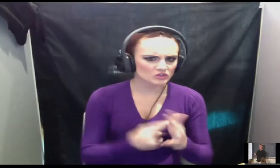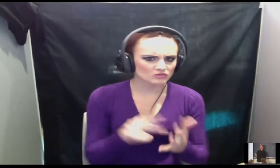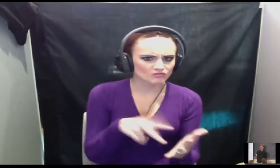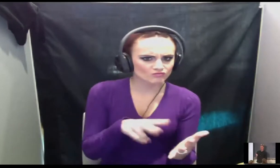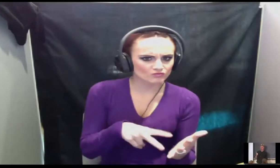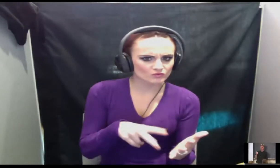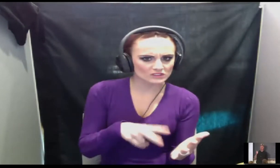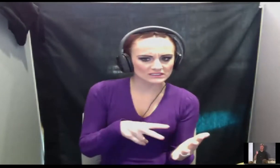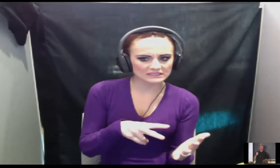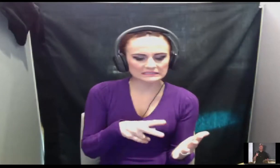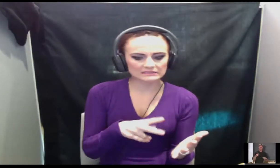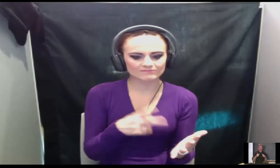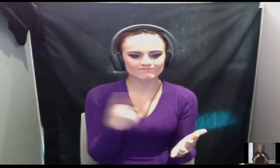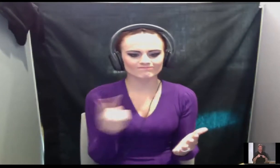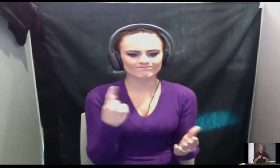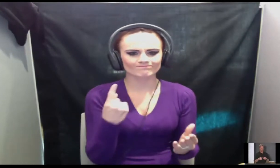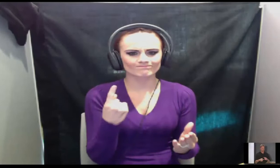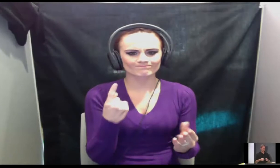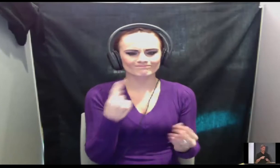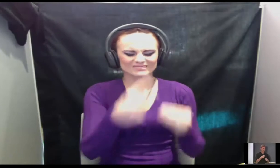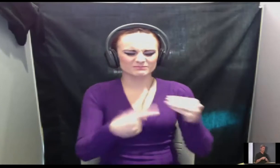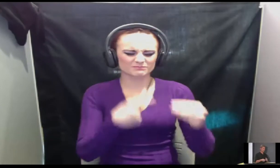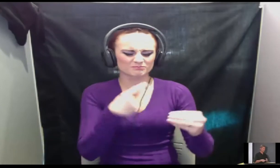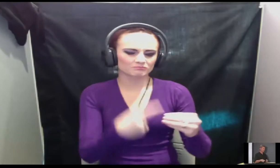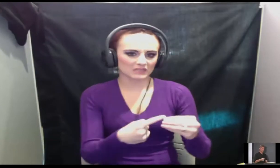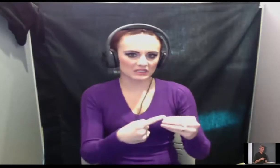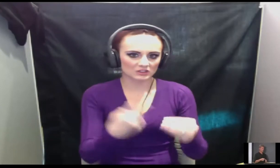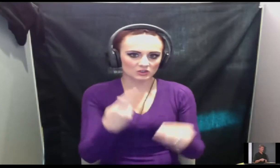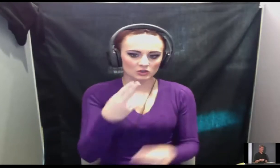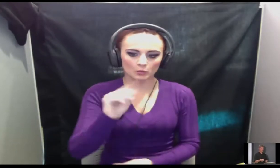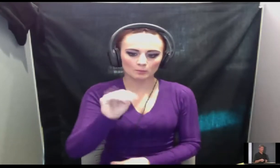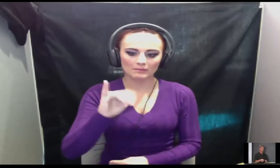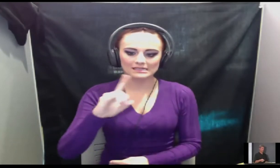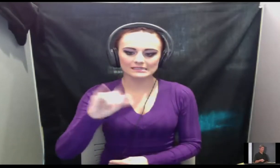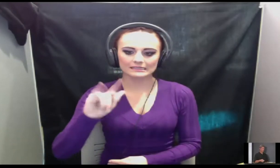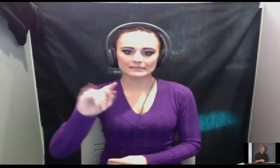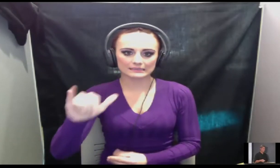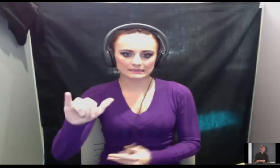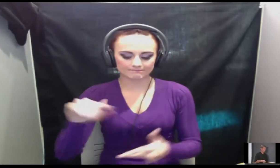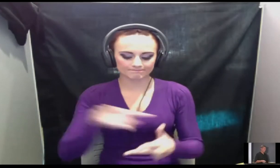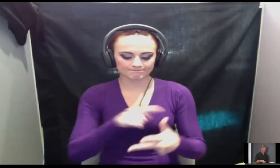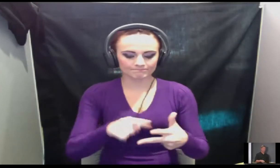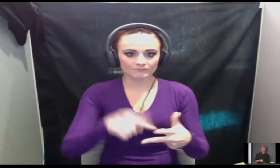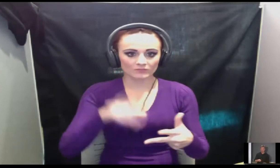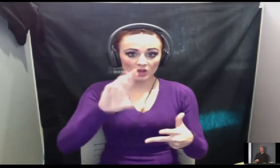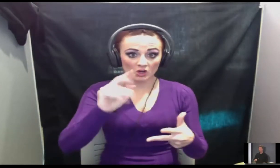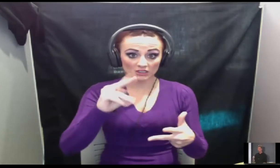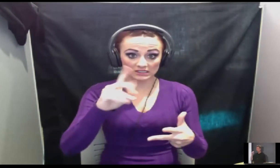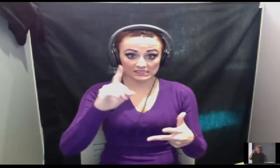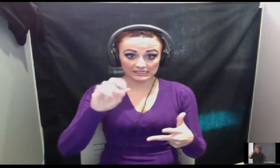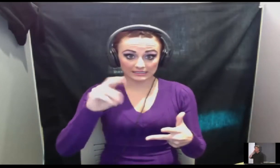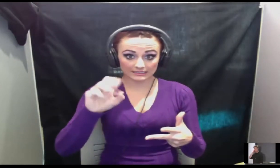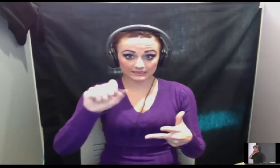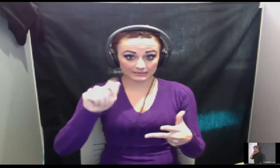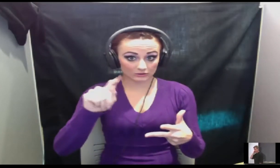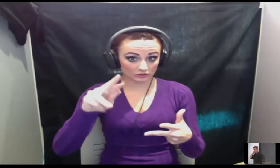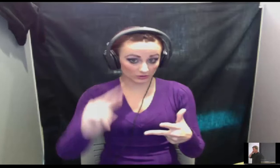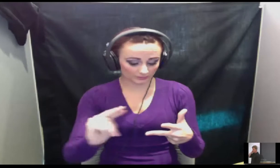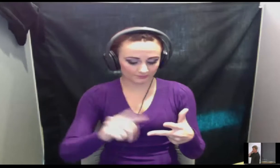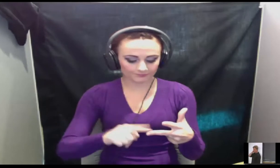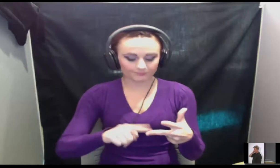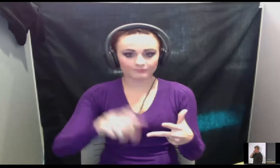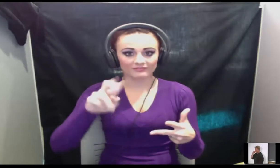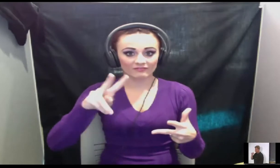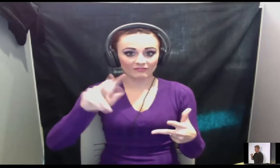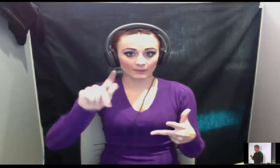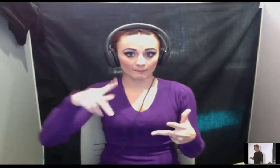review over humidity and condensation and evaporation, things like that. What we're going to do today is go through and look at those. The first